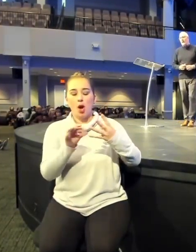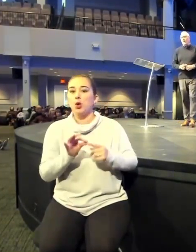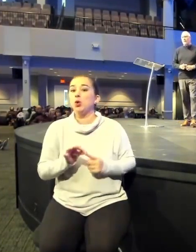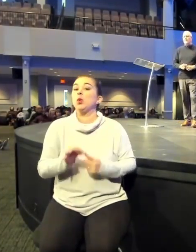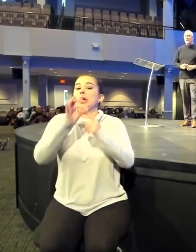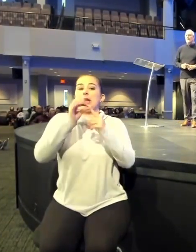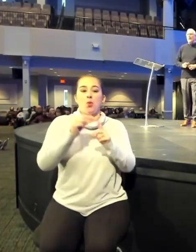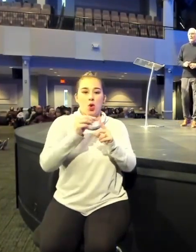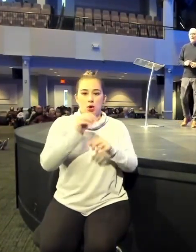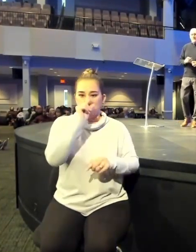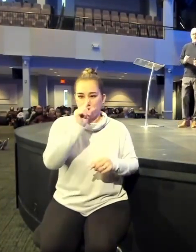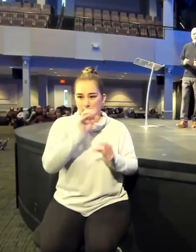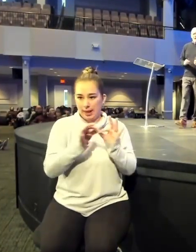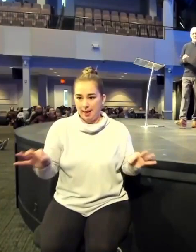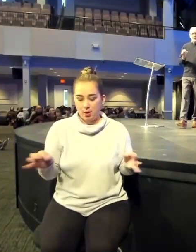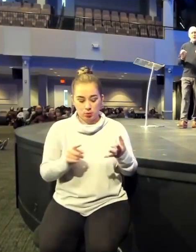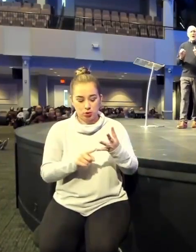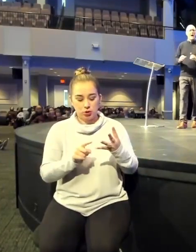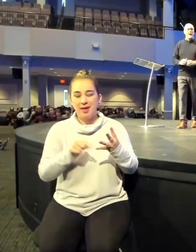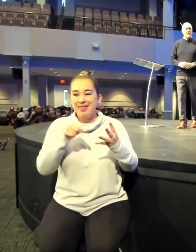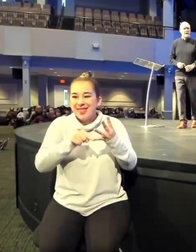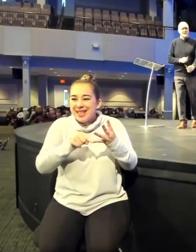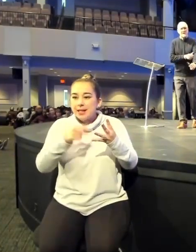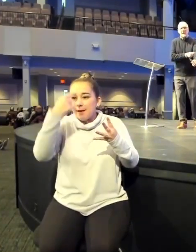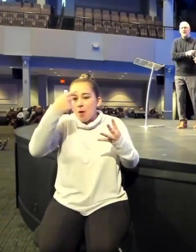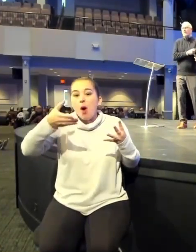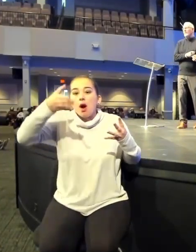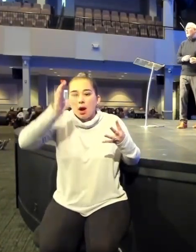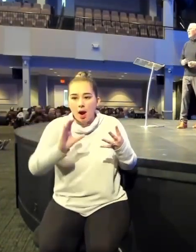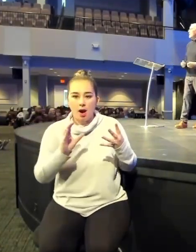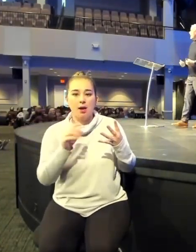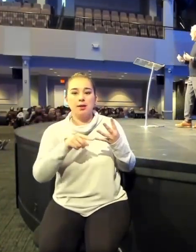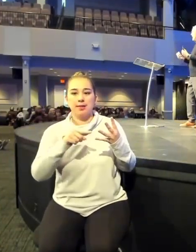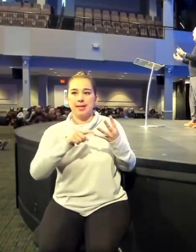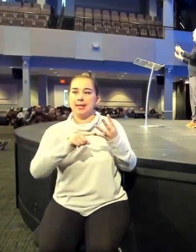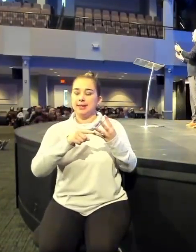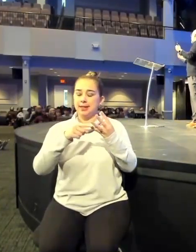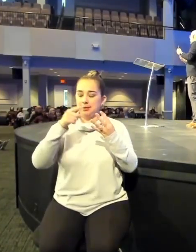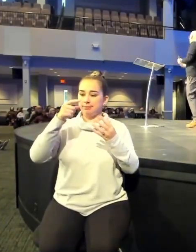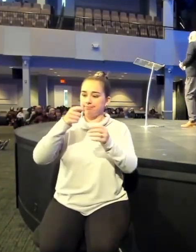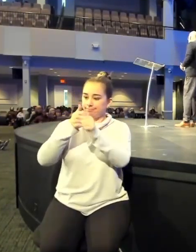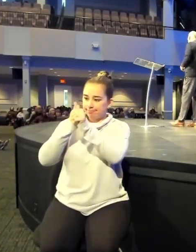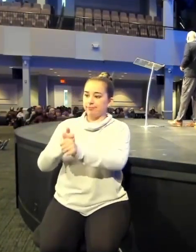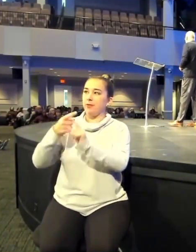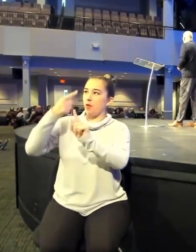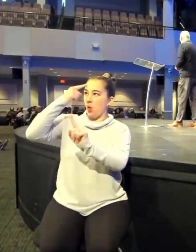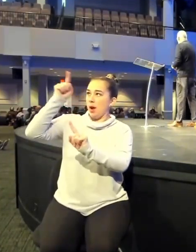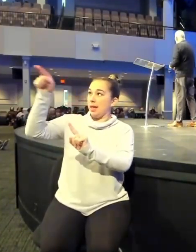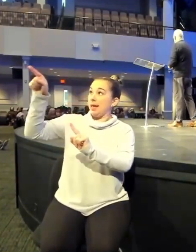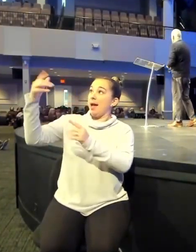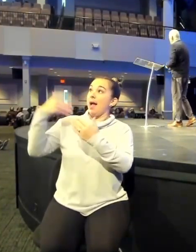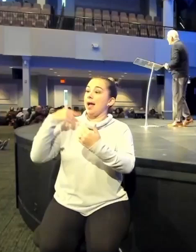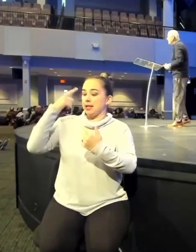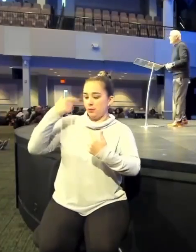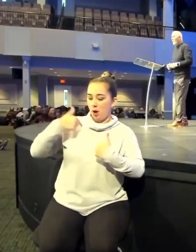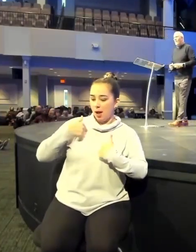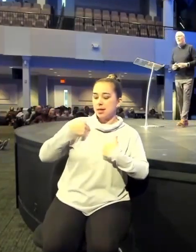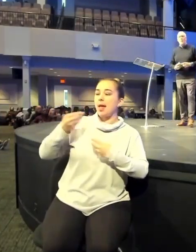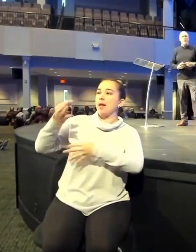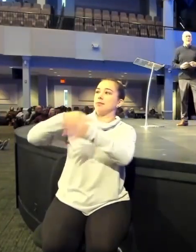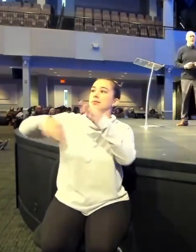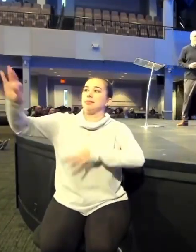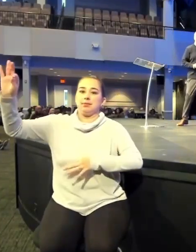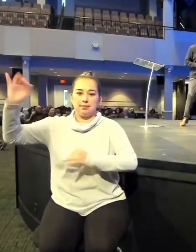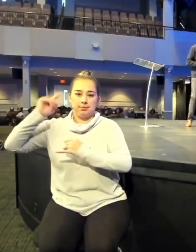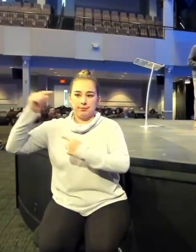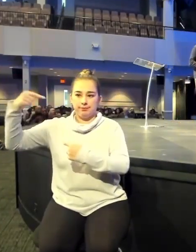Greek language that is designated for God and designated for the love that God has for us and the love that we are to have for